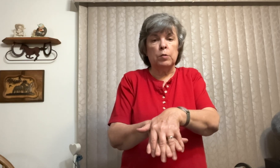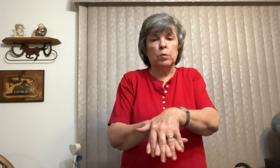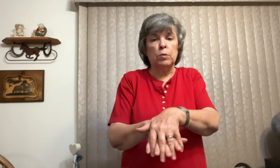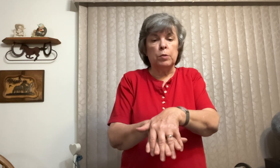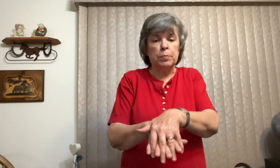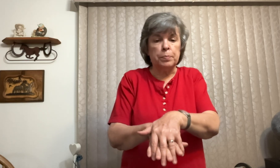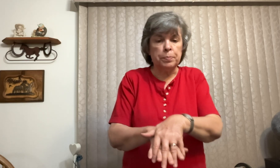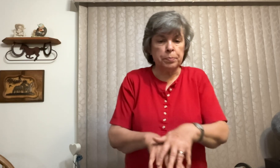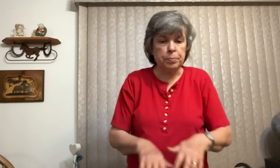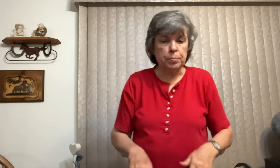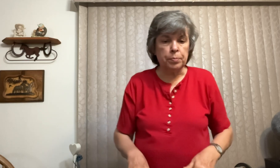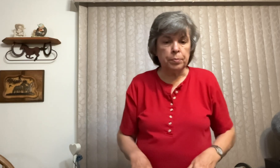root.